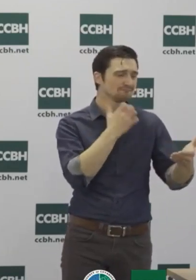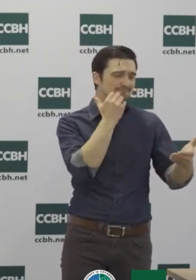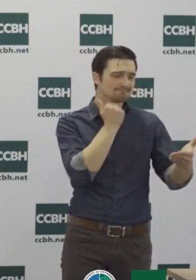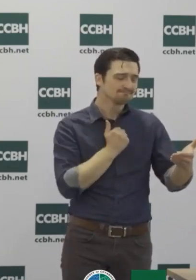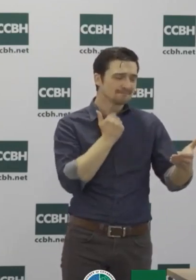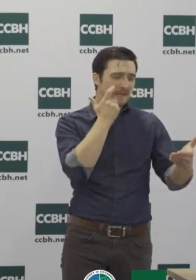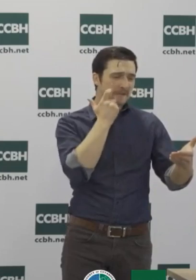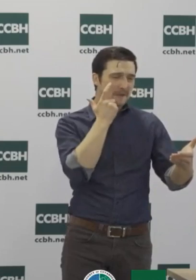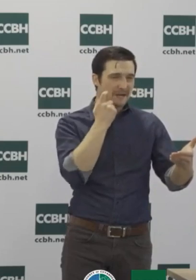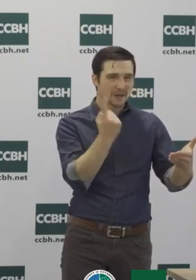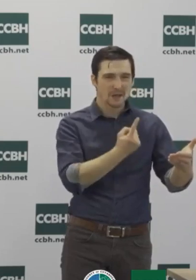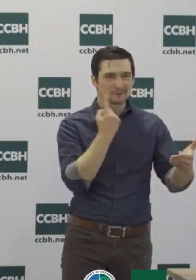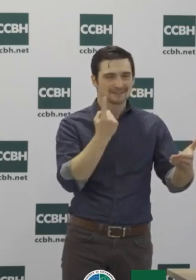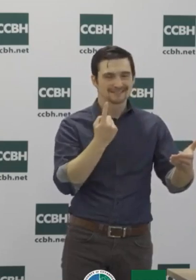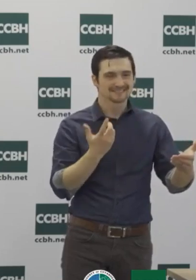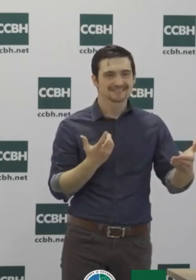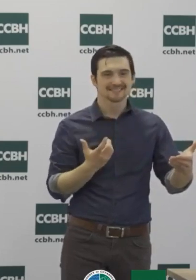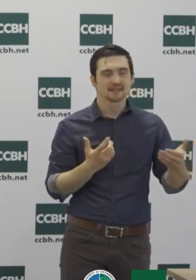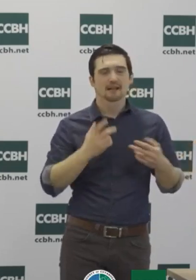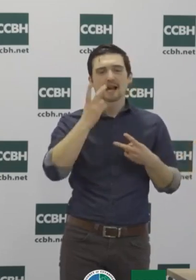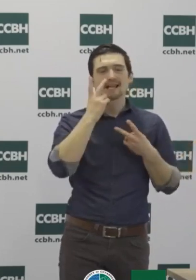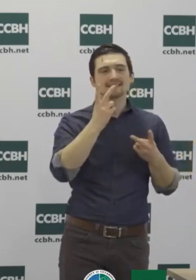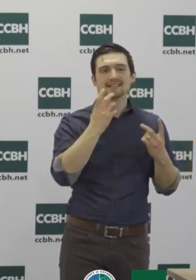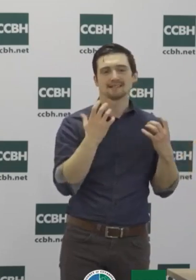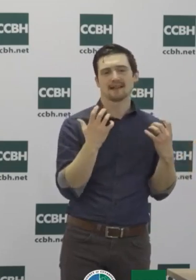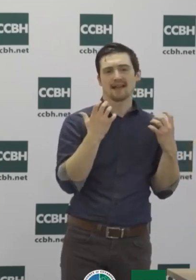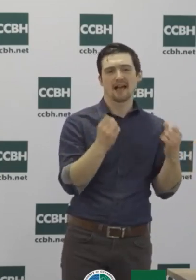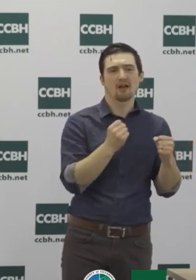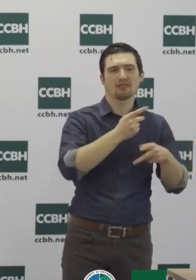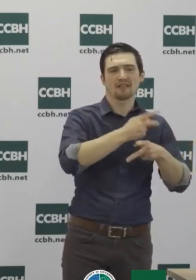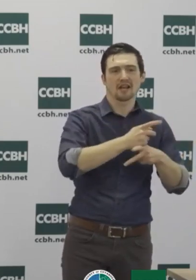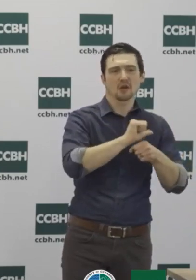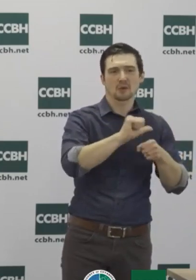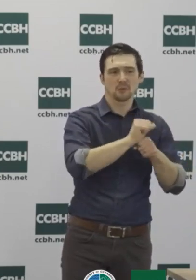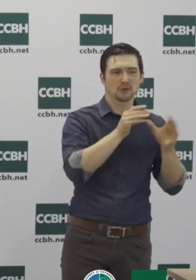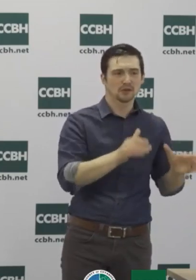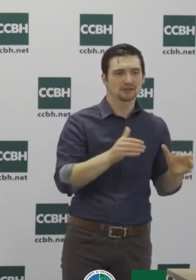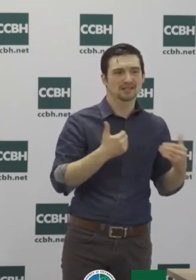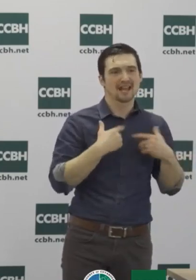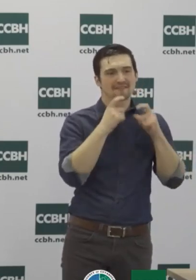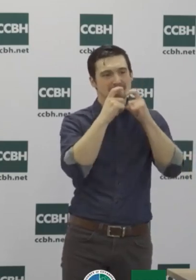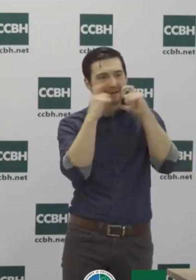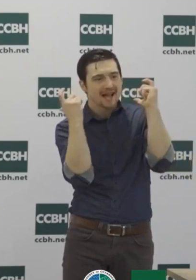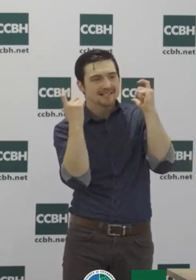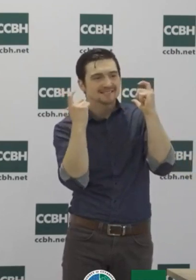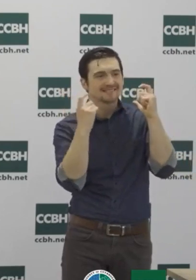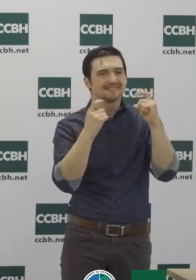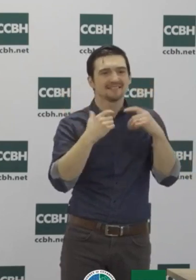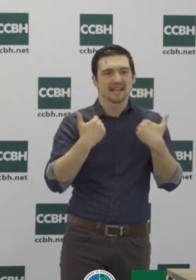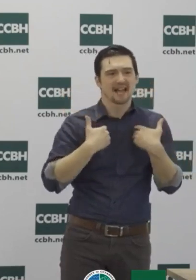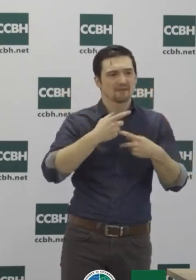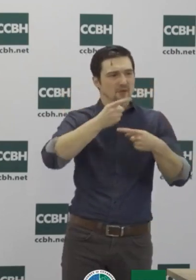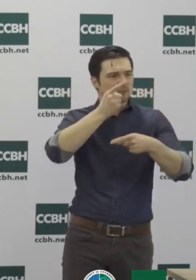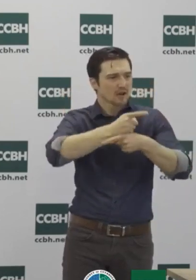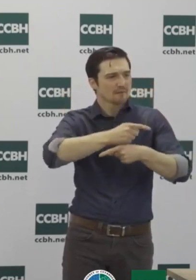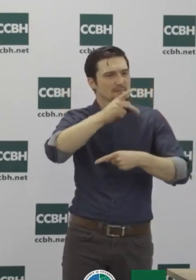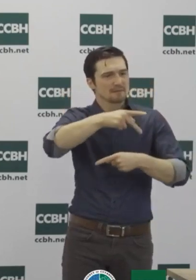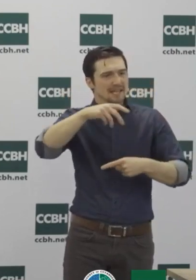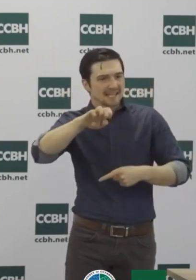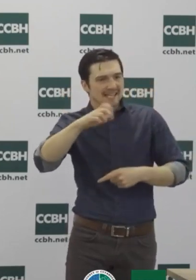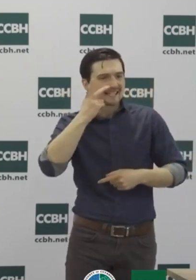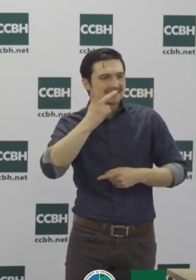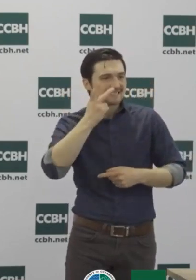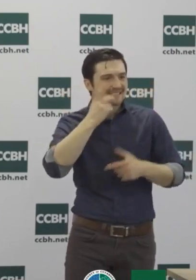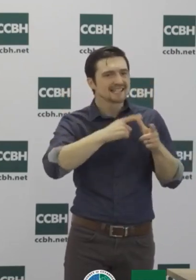But, I see the healthcare workers cheering. I see them have on masks and the right protective equipment. And I